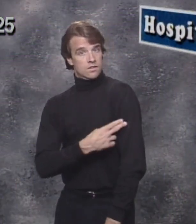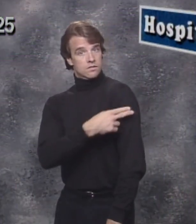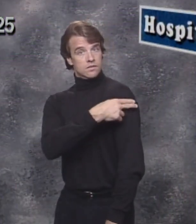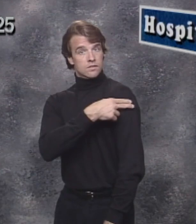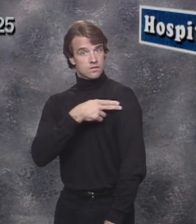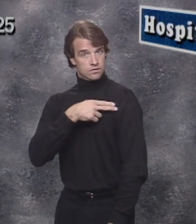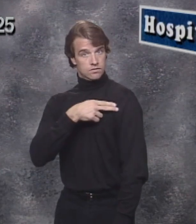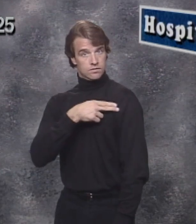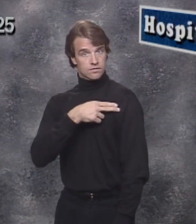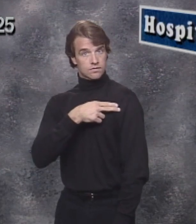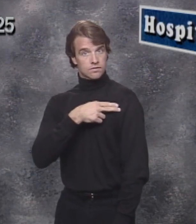Hospital.